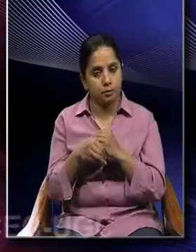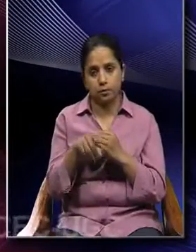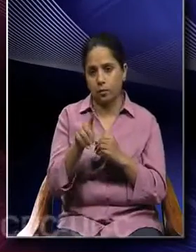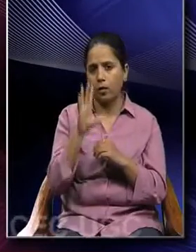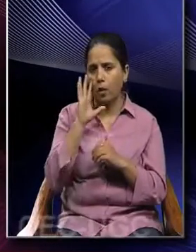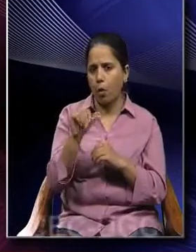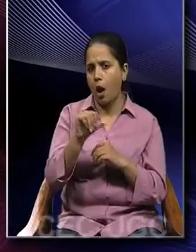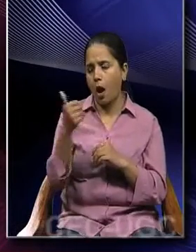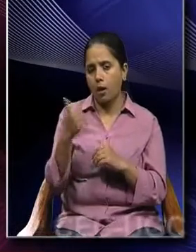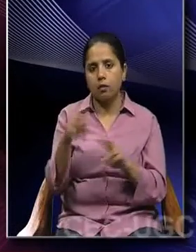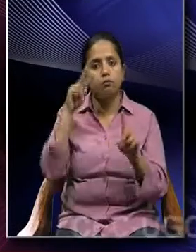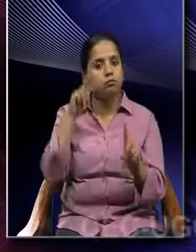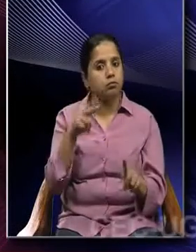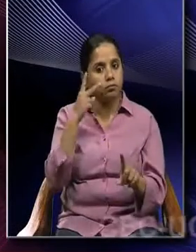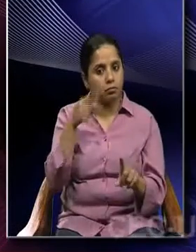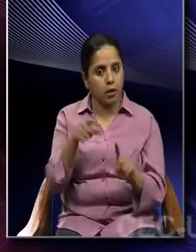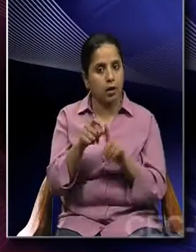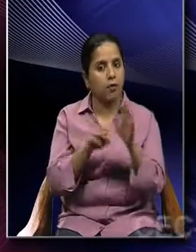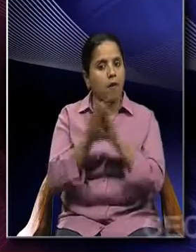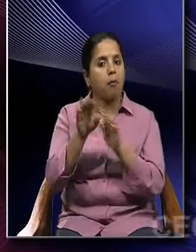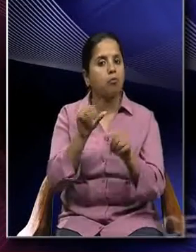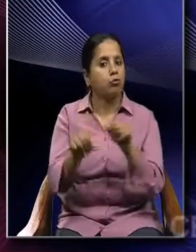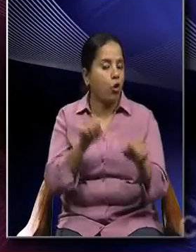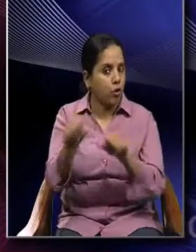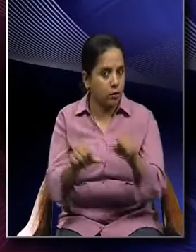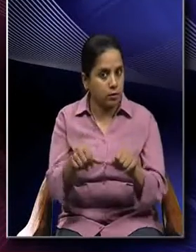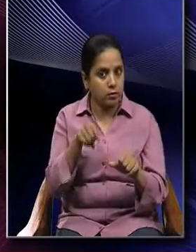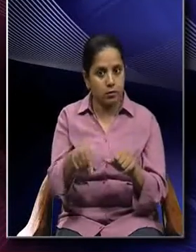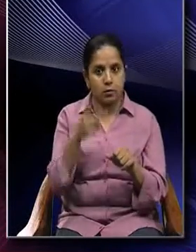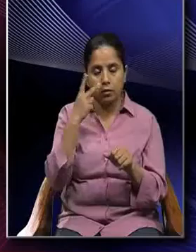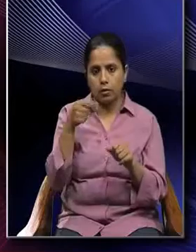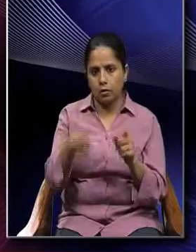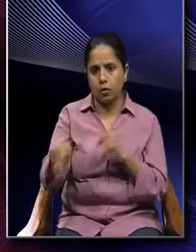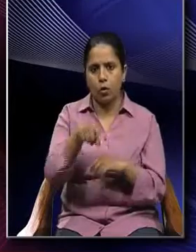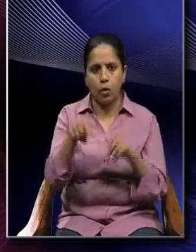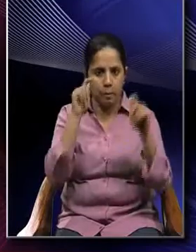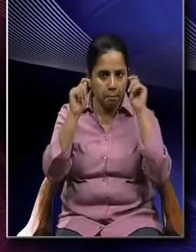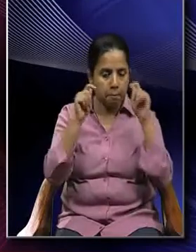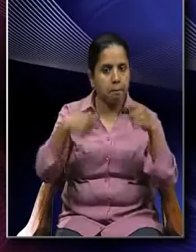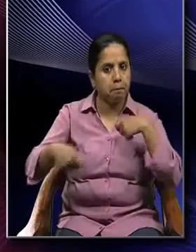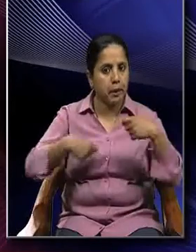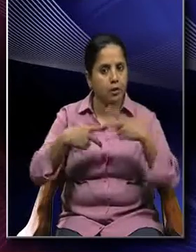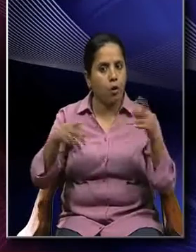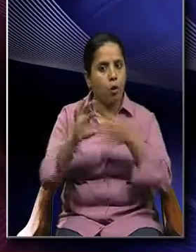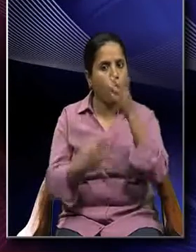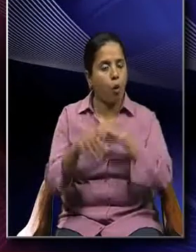Another important aspect of development process which relates to the role of business organizations in the